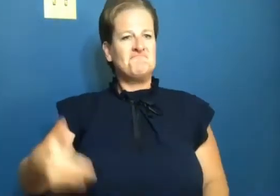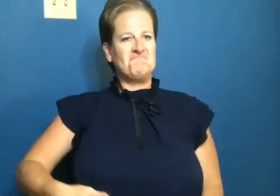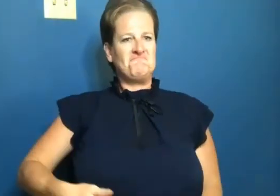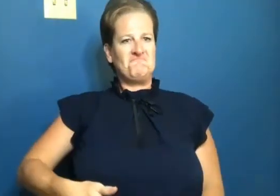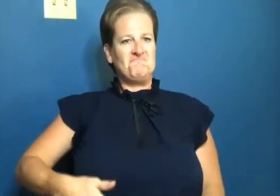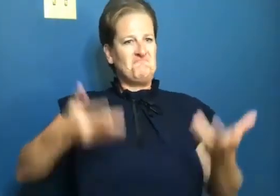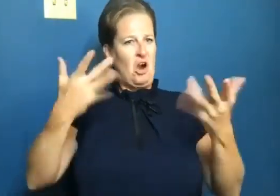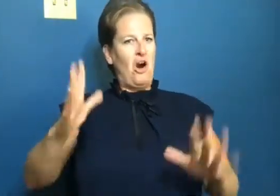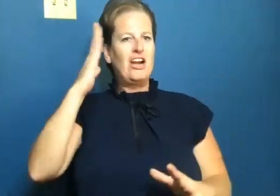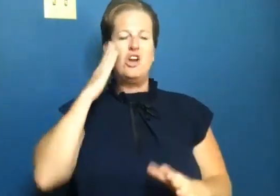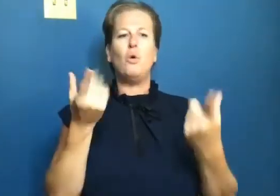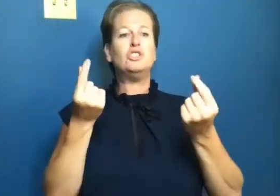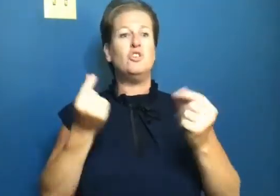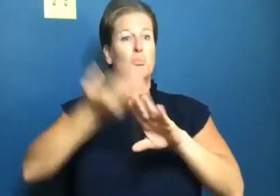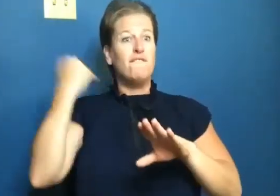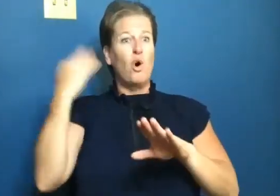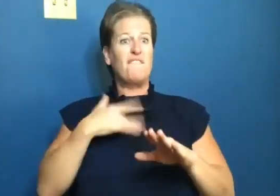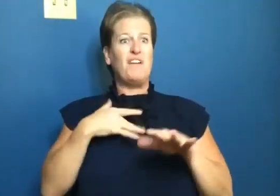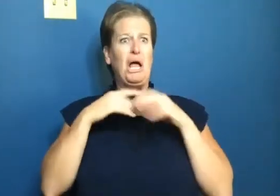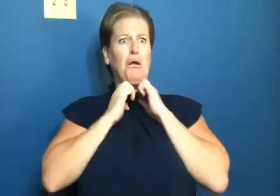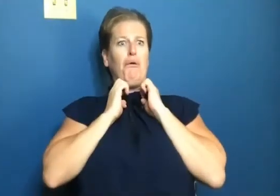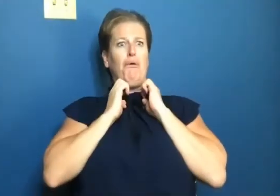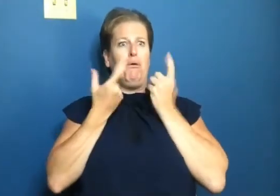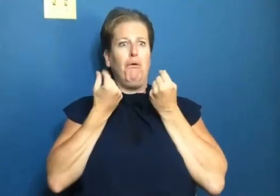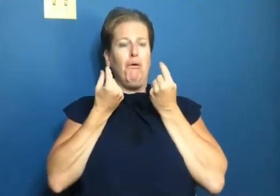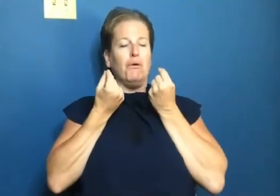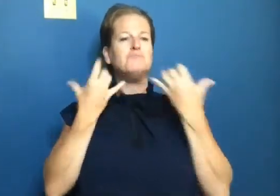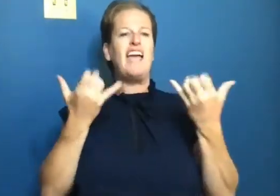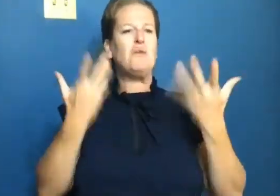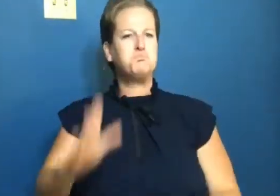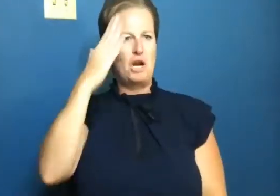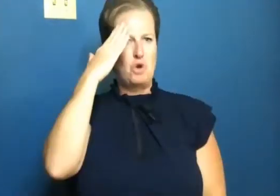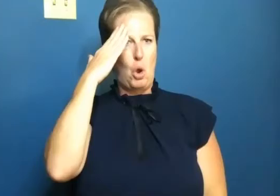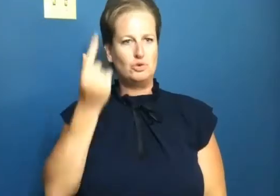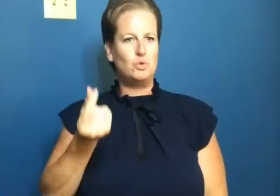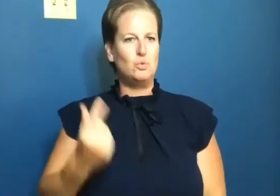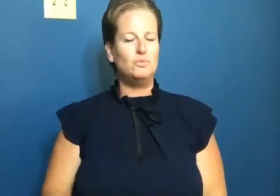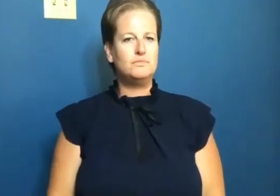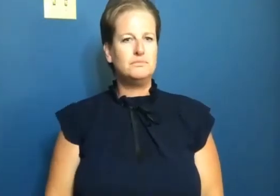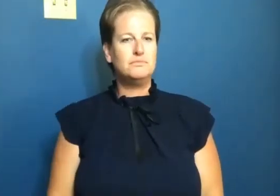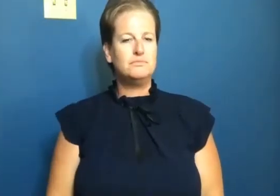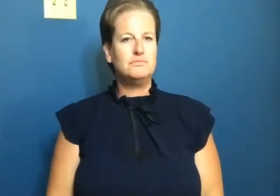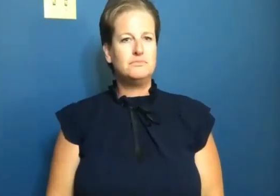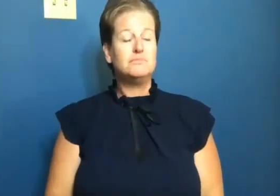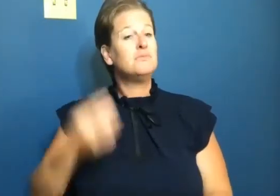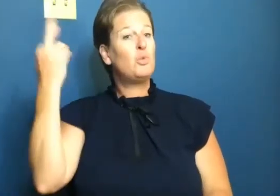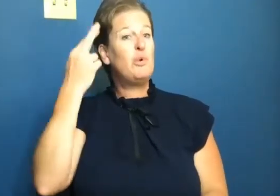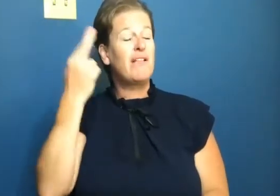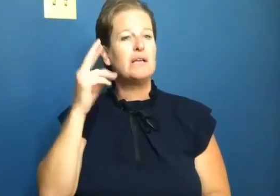handle situations which used to baffle us. We will suddenly realize that God is doing for us what